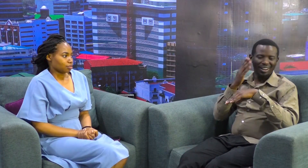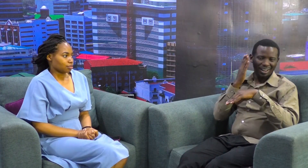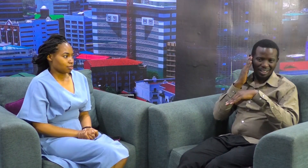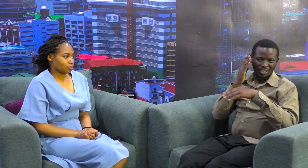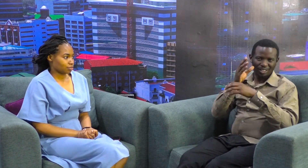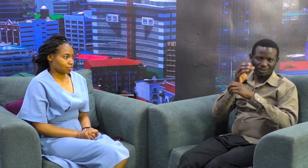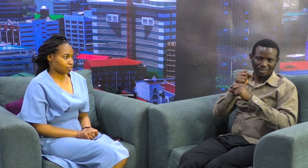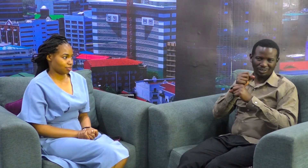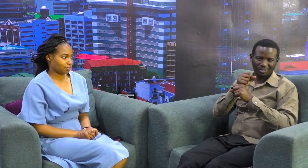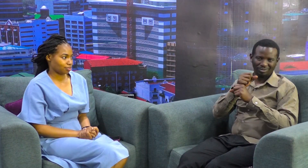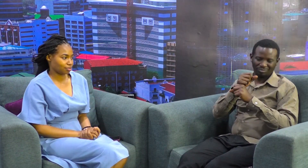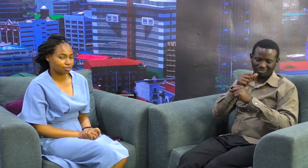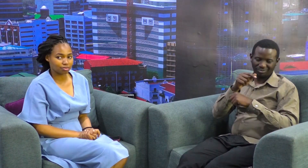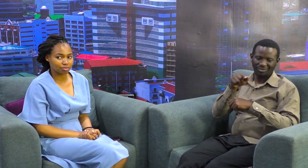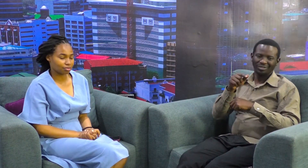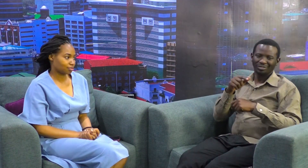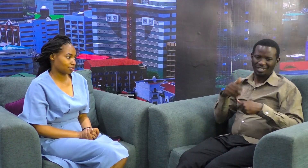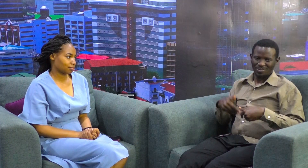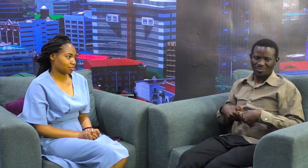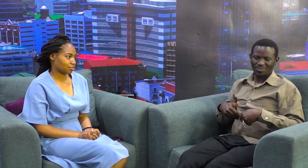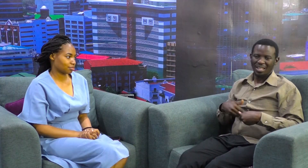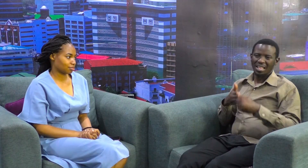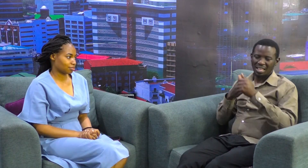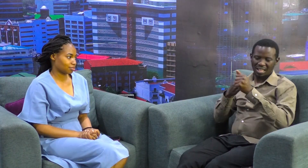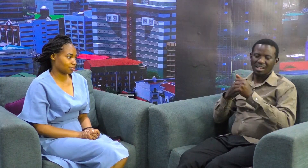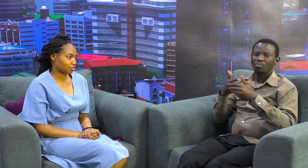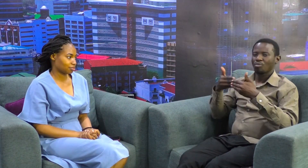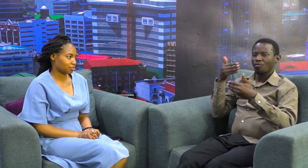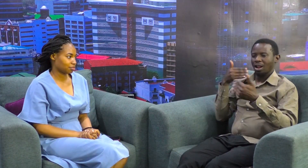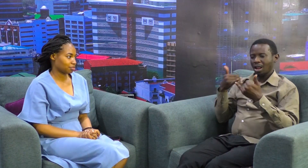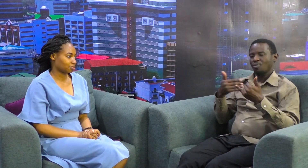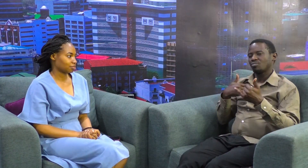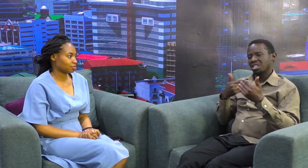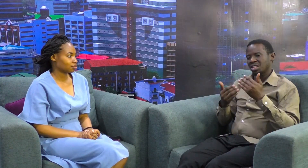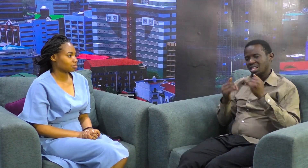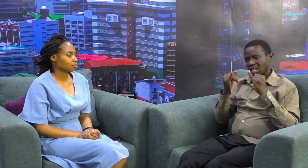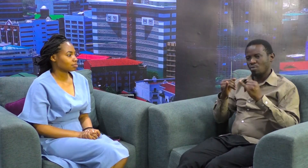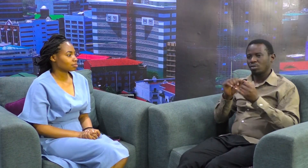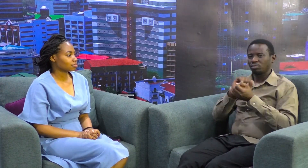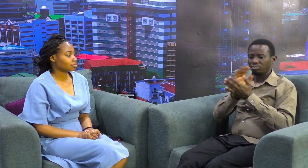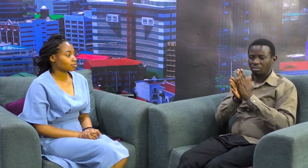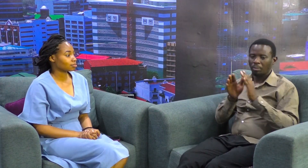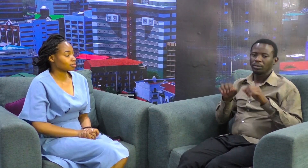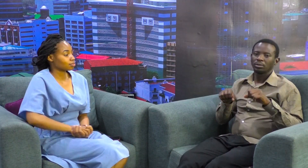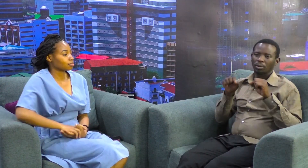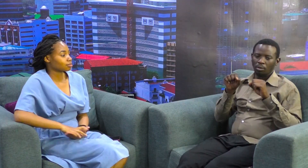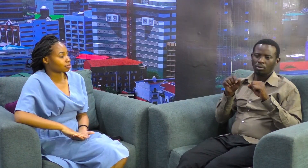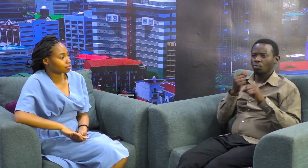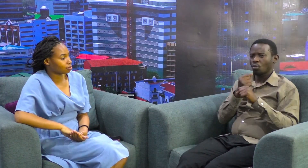Kenya National Deaf Association, yes, the DACAC, Kenya National Deaf Association, I'm a chairperson. So